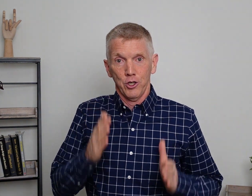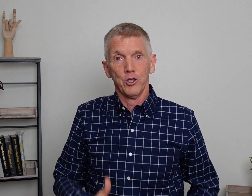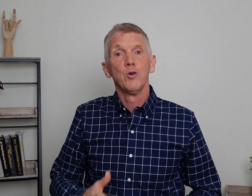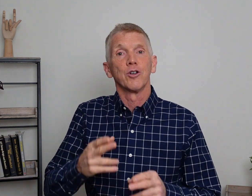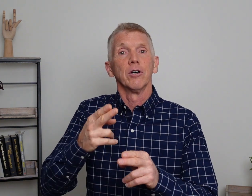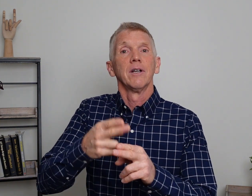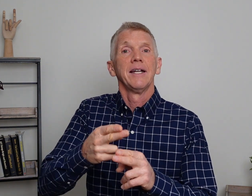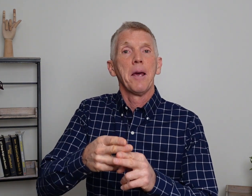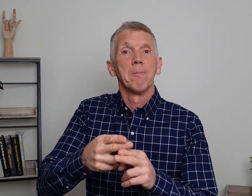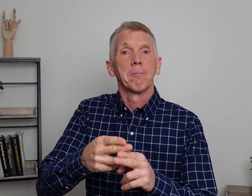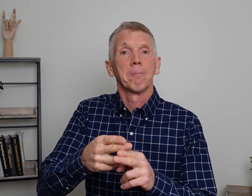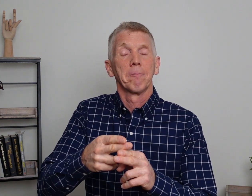User name.